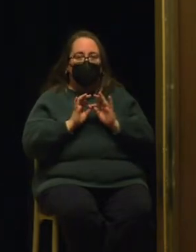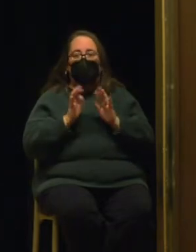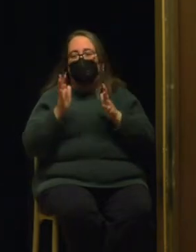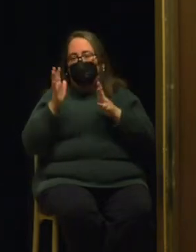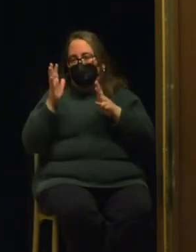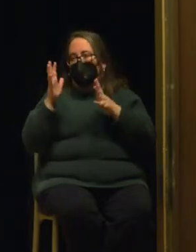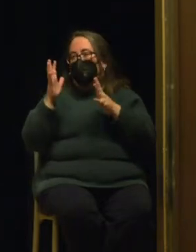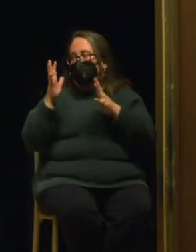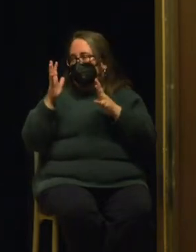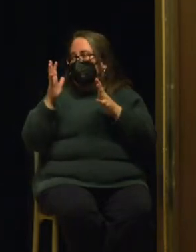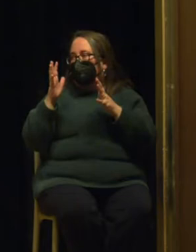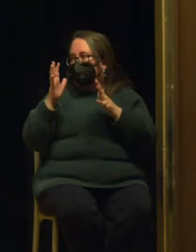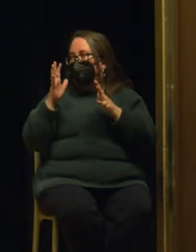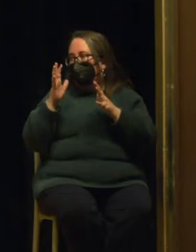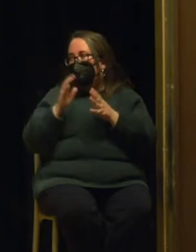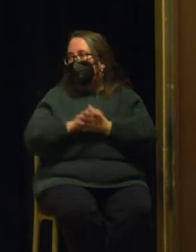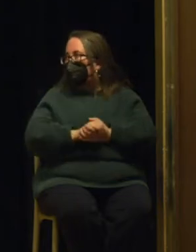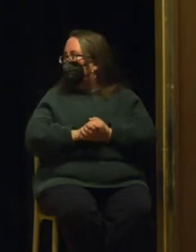leave,